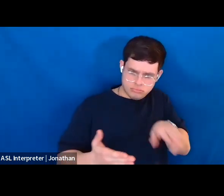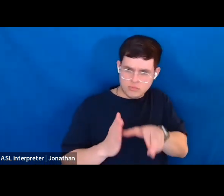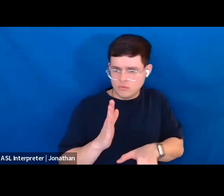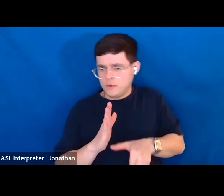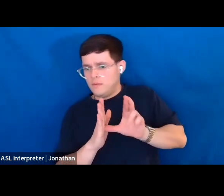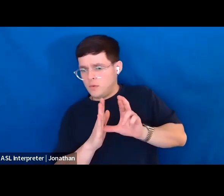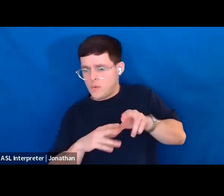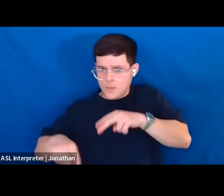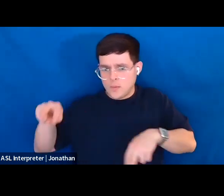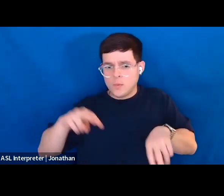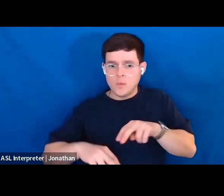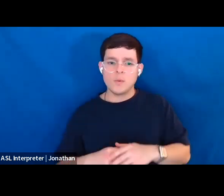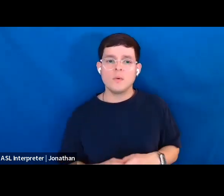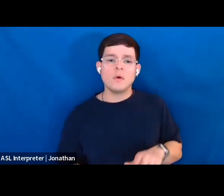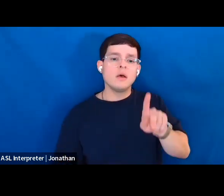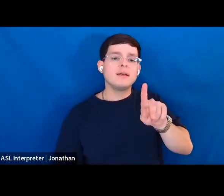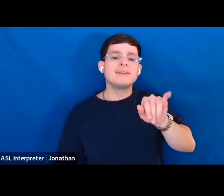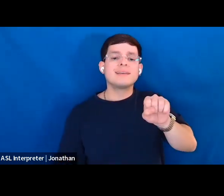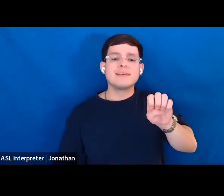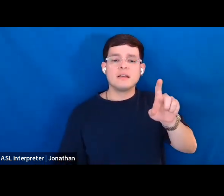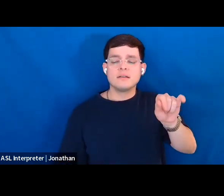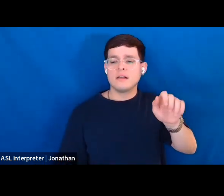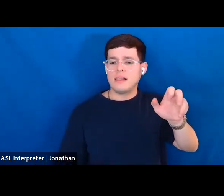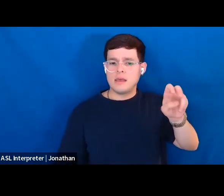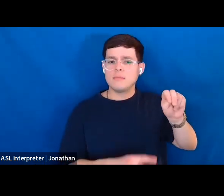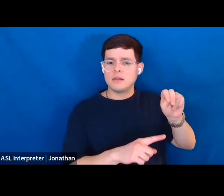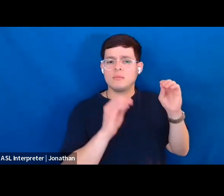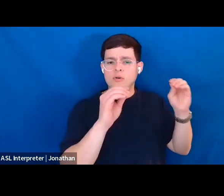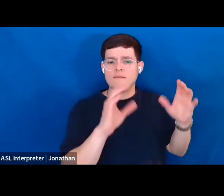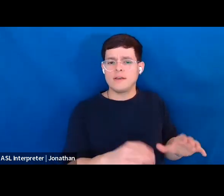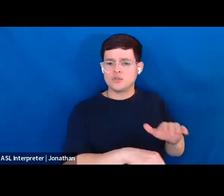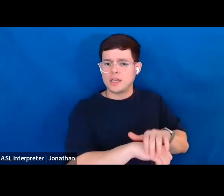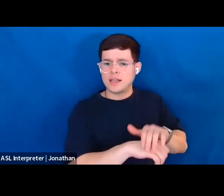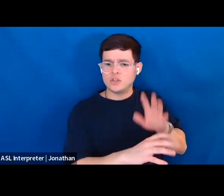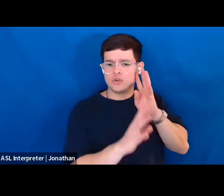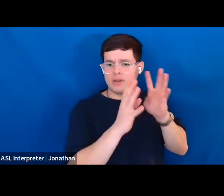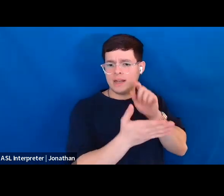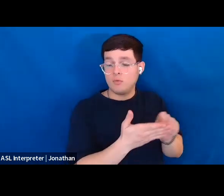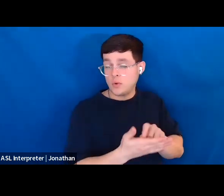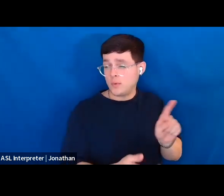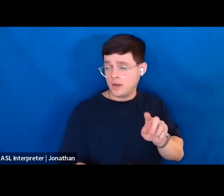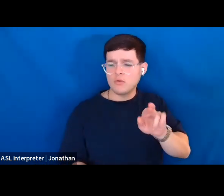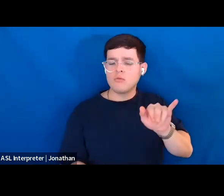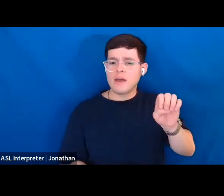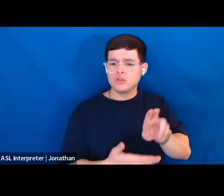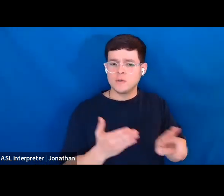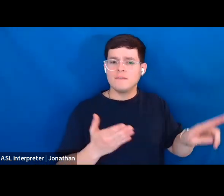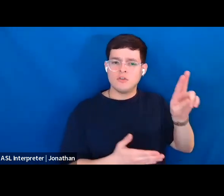Keith Lehman, professor of English and creative writing at Rice University, writes,